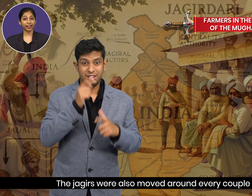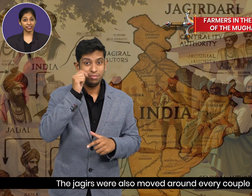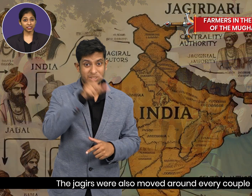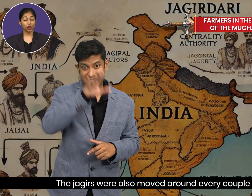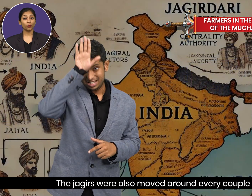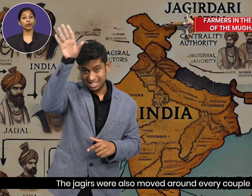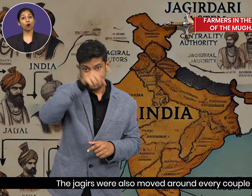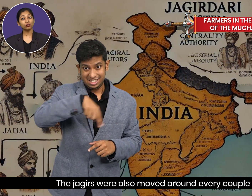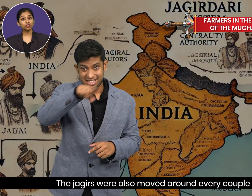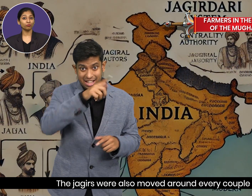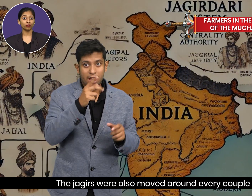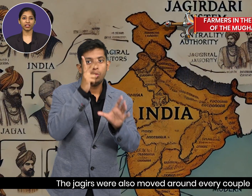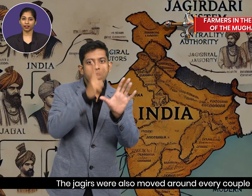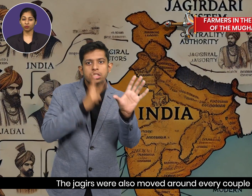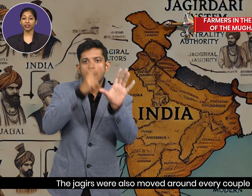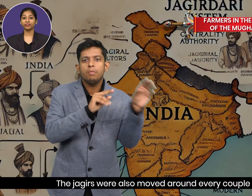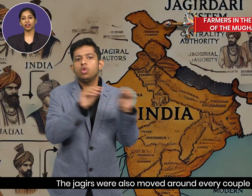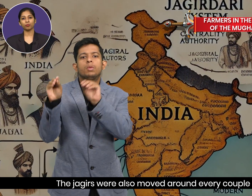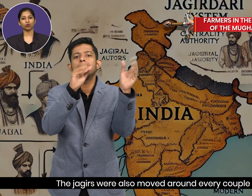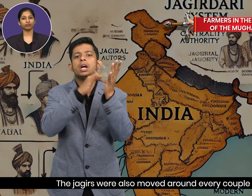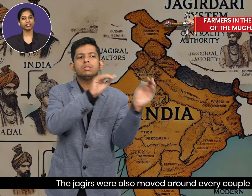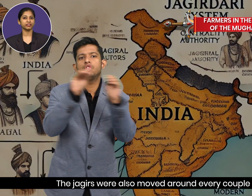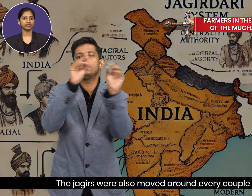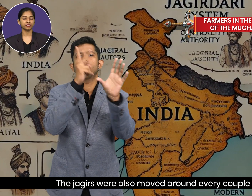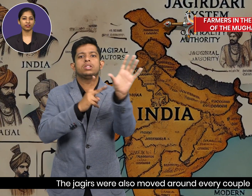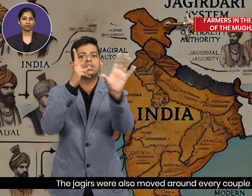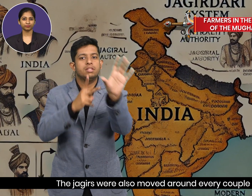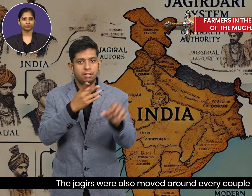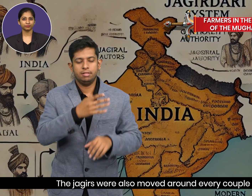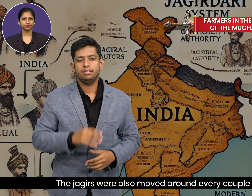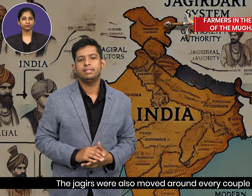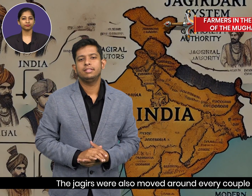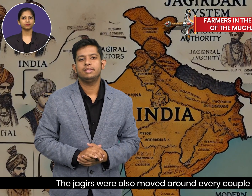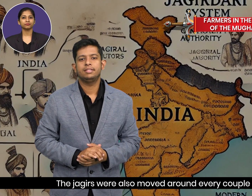The Jagirs were also moved around every couple of years.